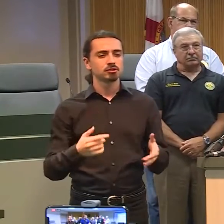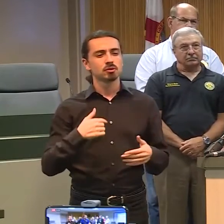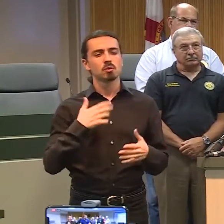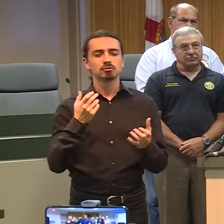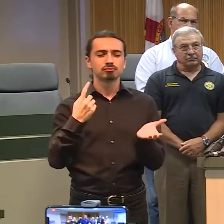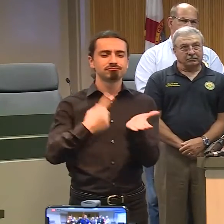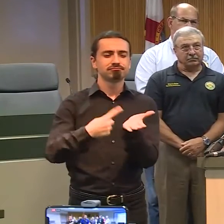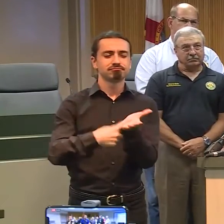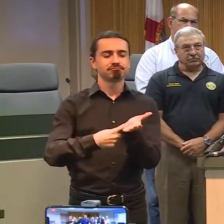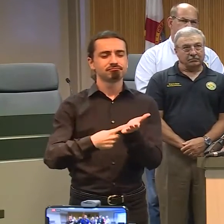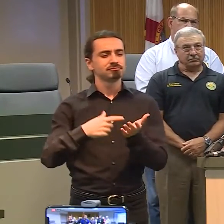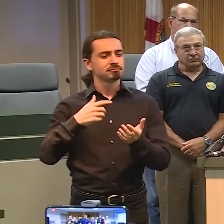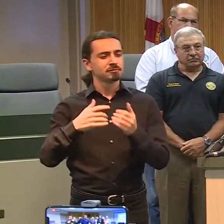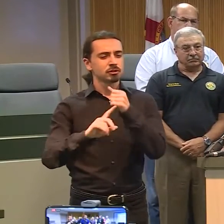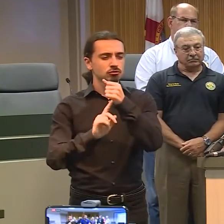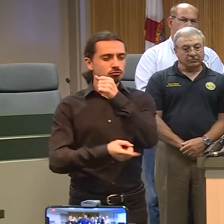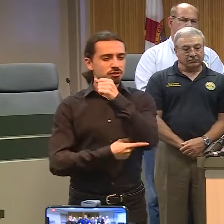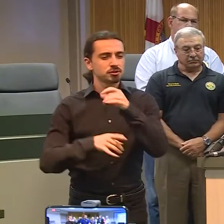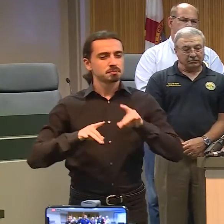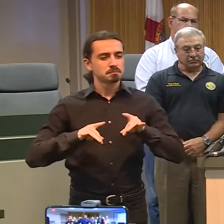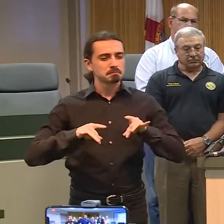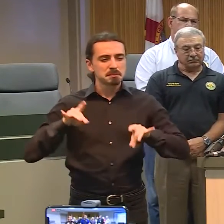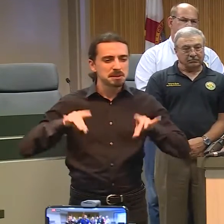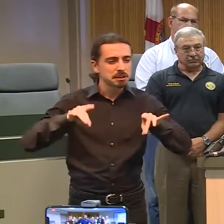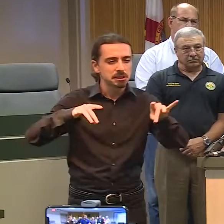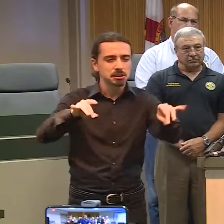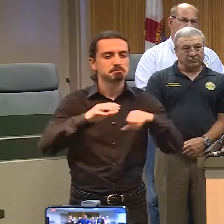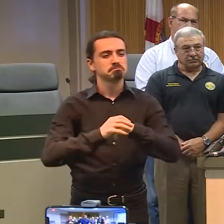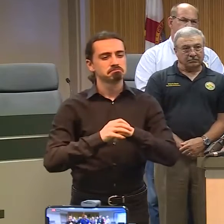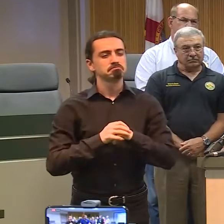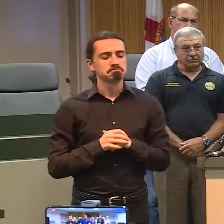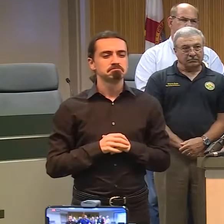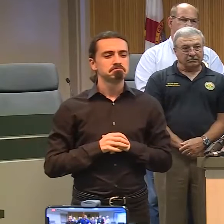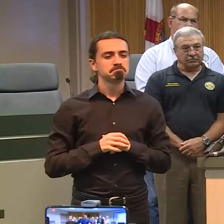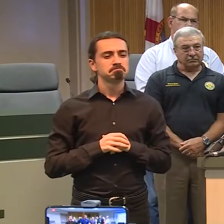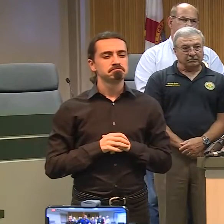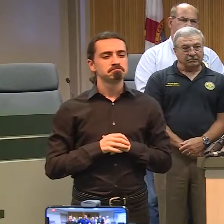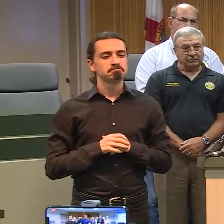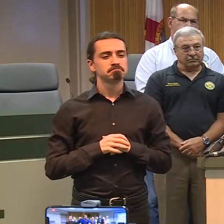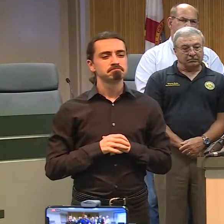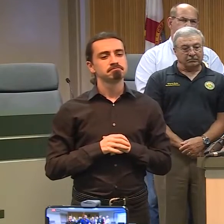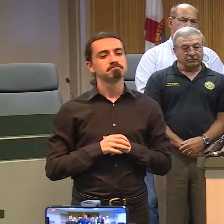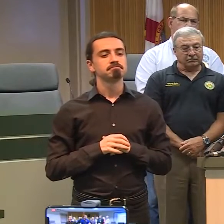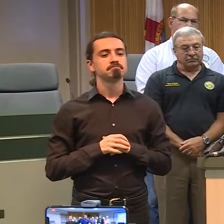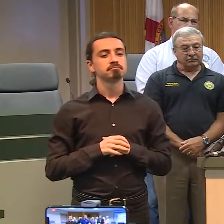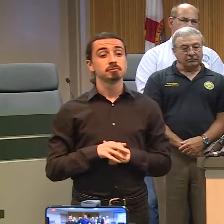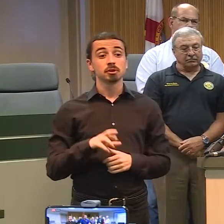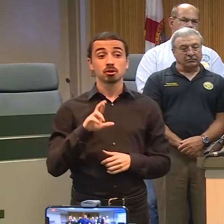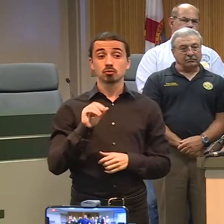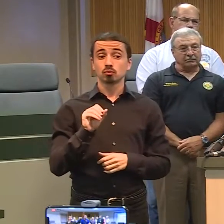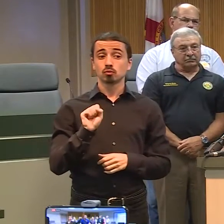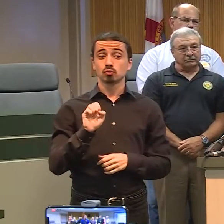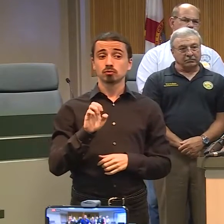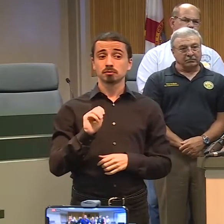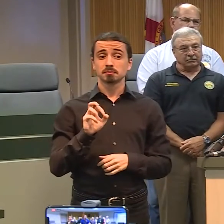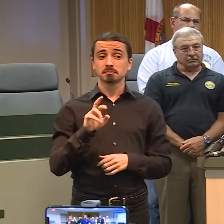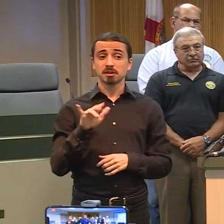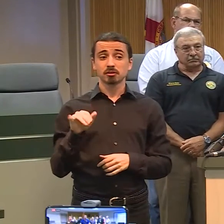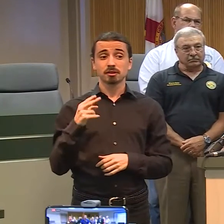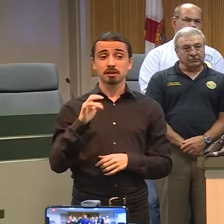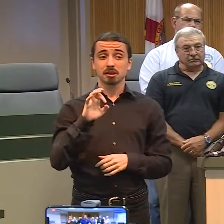working with advanced disposal. Rosemary Hill has been open today. It'll close at